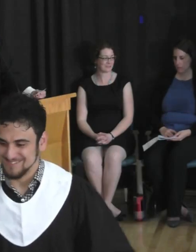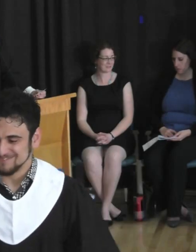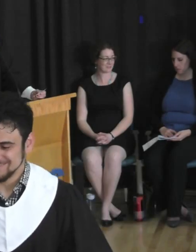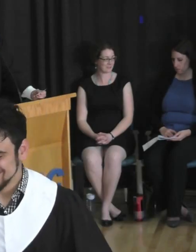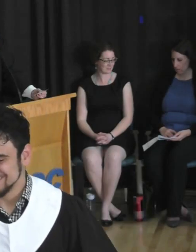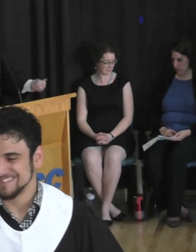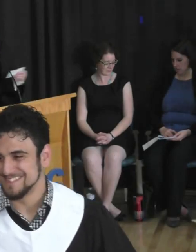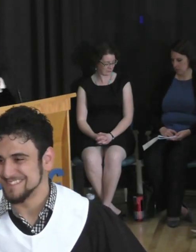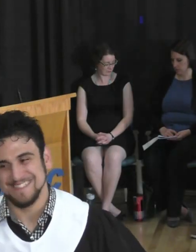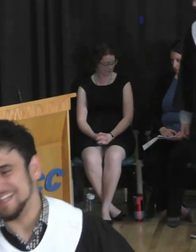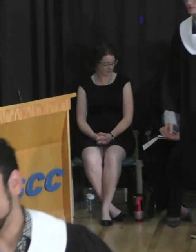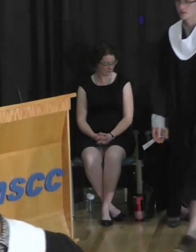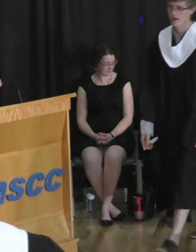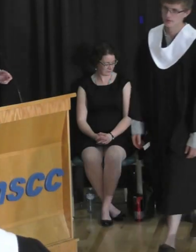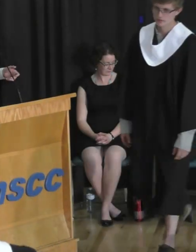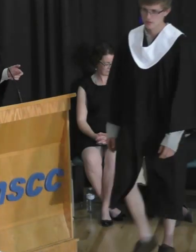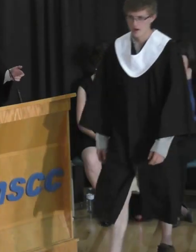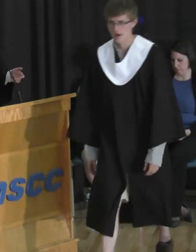Brandon Hebb.